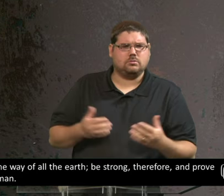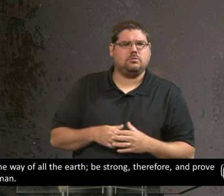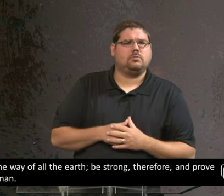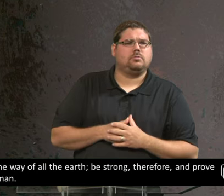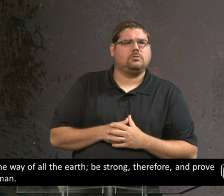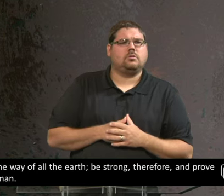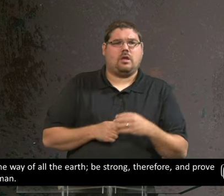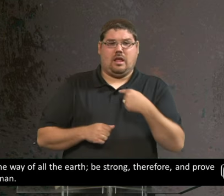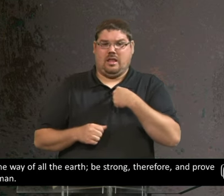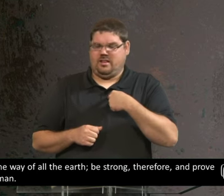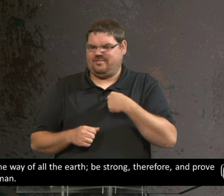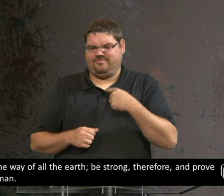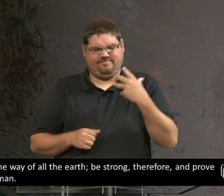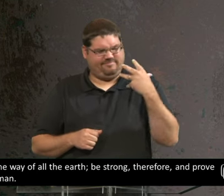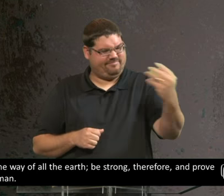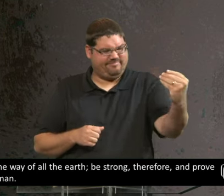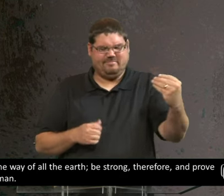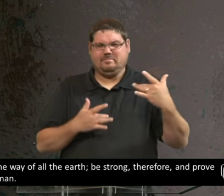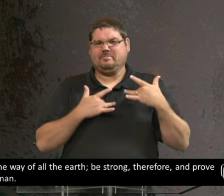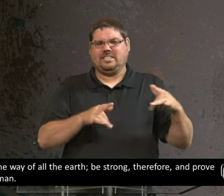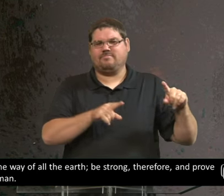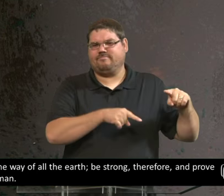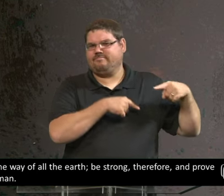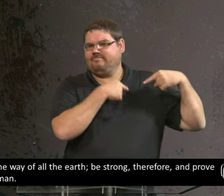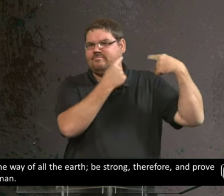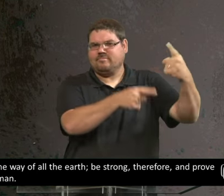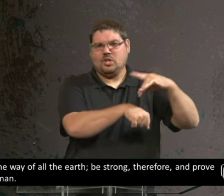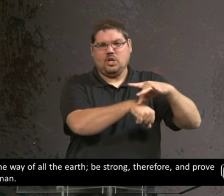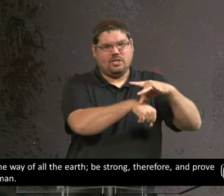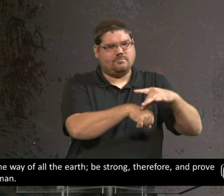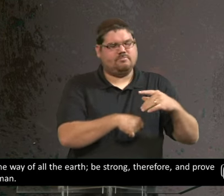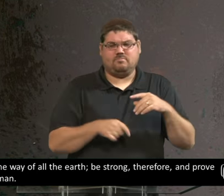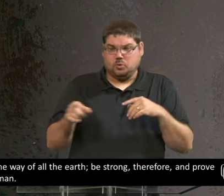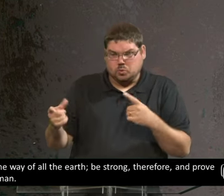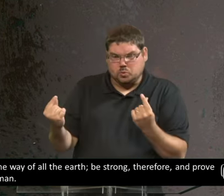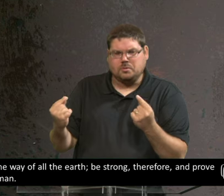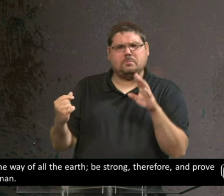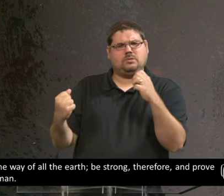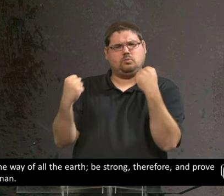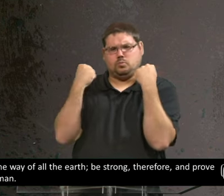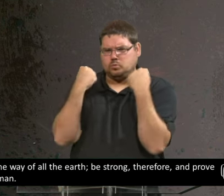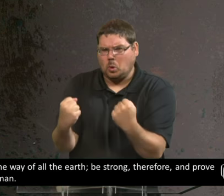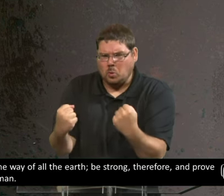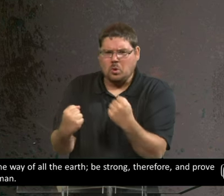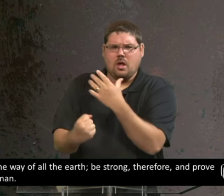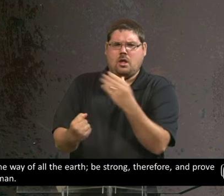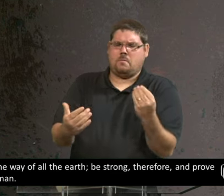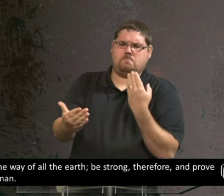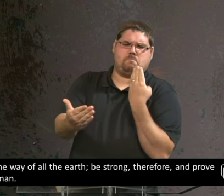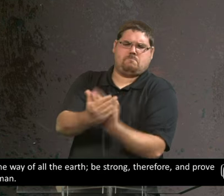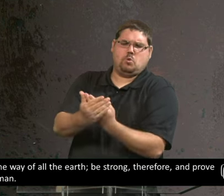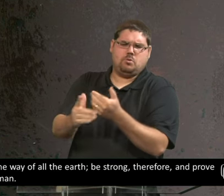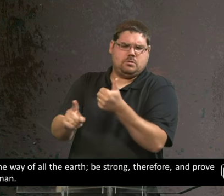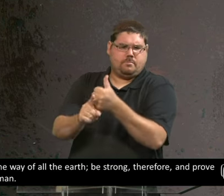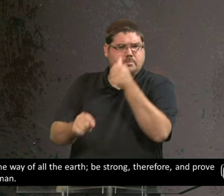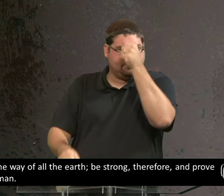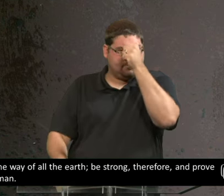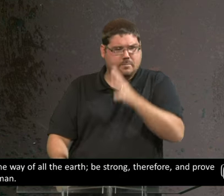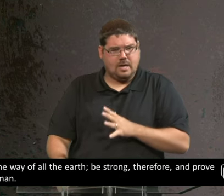Solomon, saying, I go the way of all the earth. Be strong, therefore, and prove